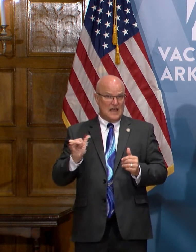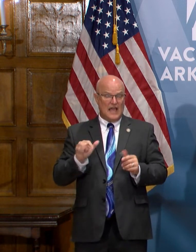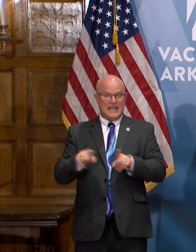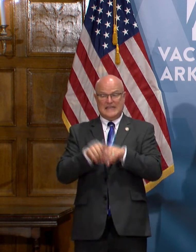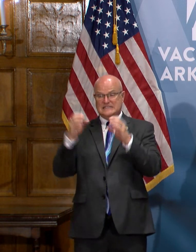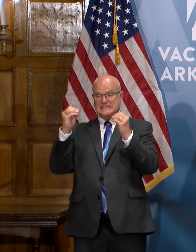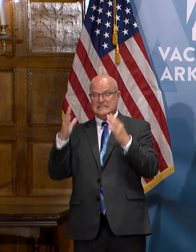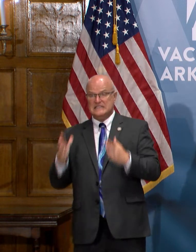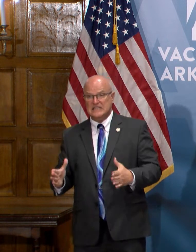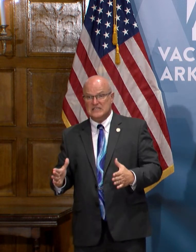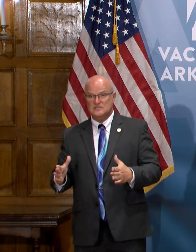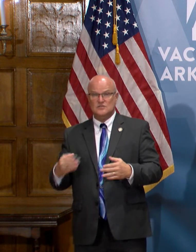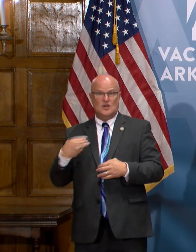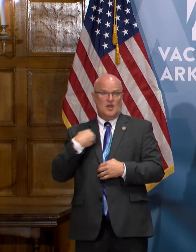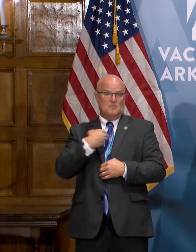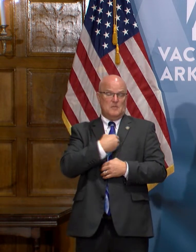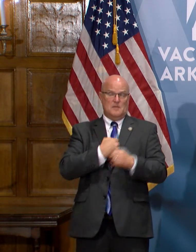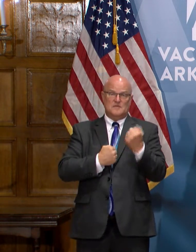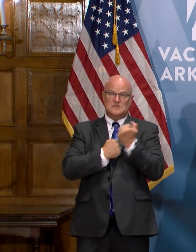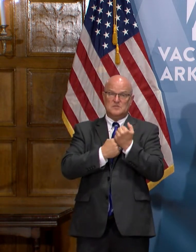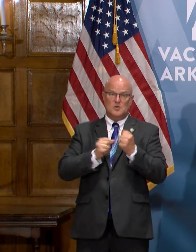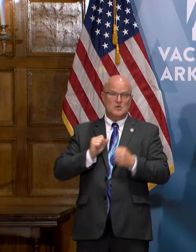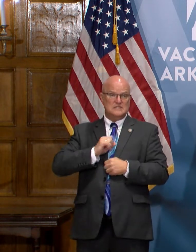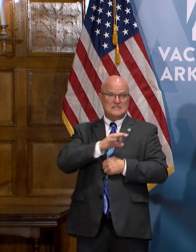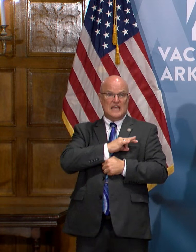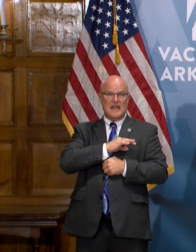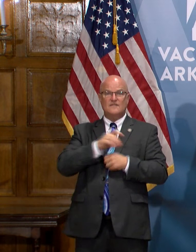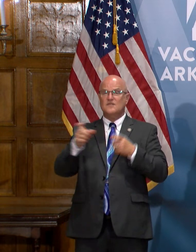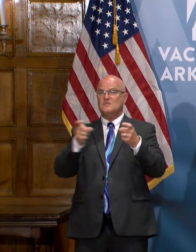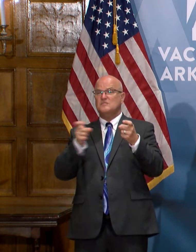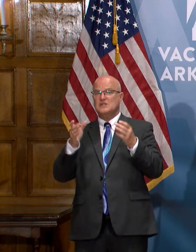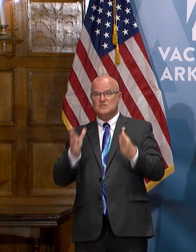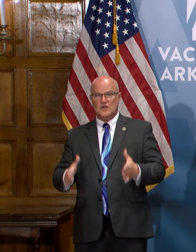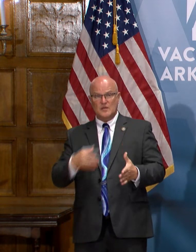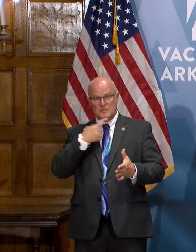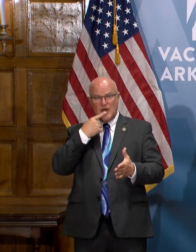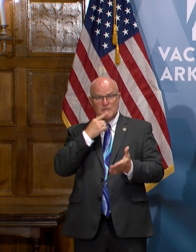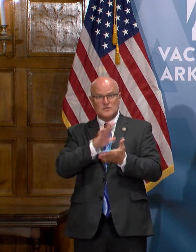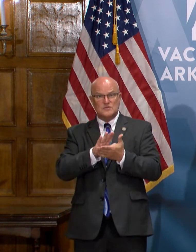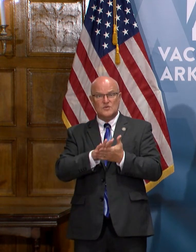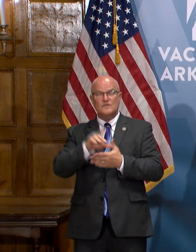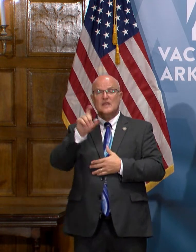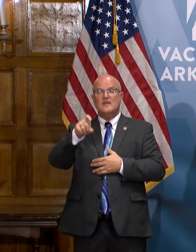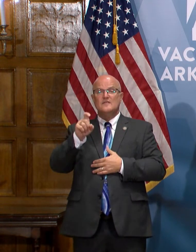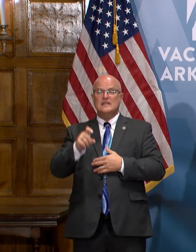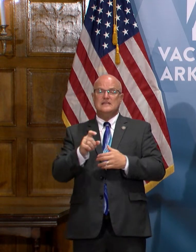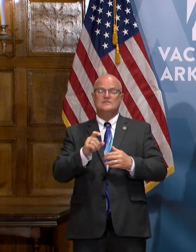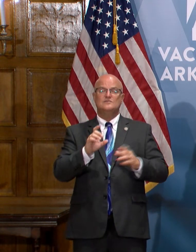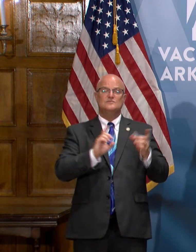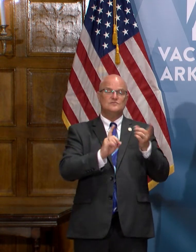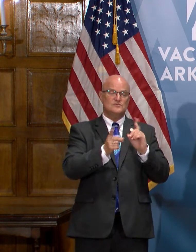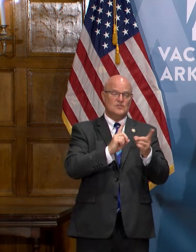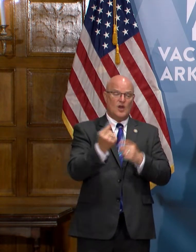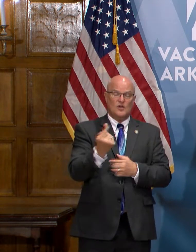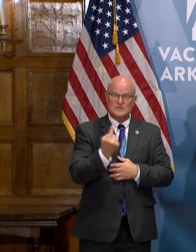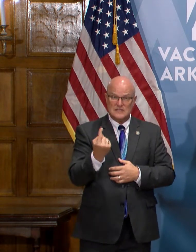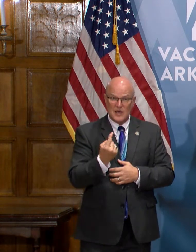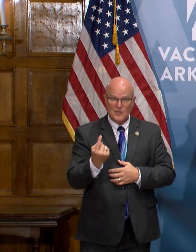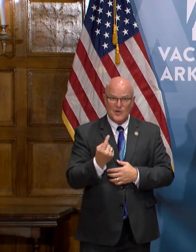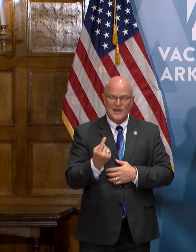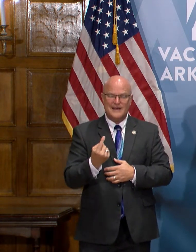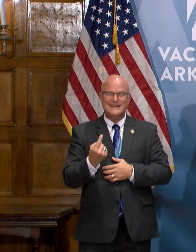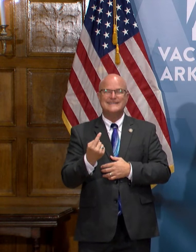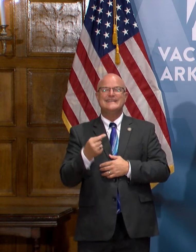an educator or as a member of support staff or administrator in a public school, if you need to talk to someone, this is a